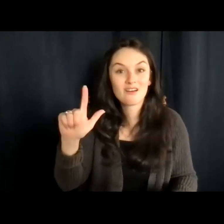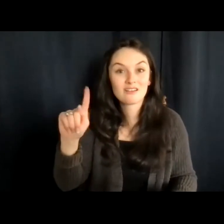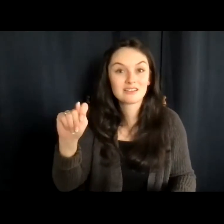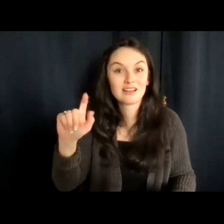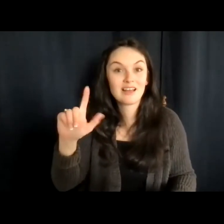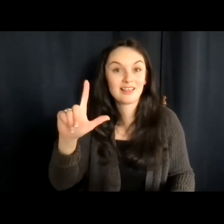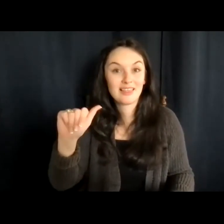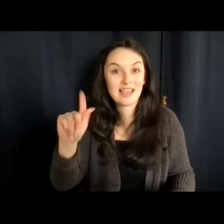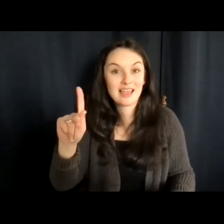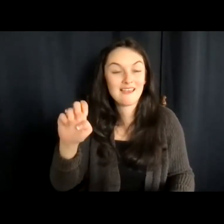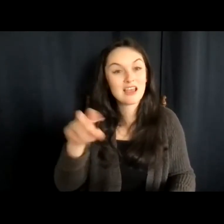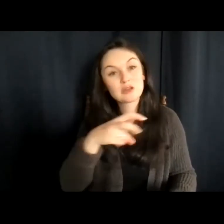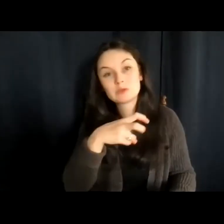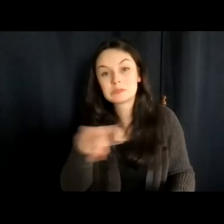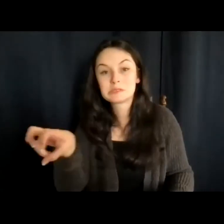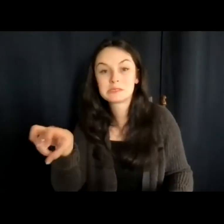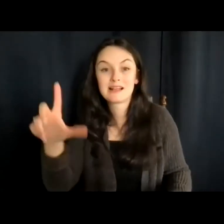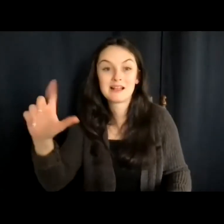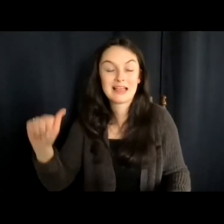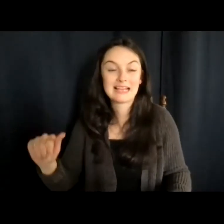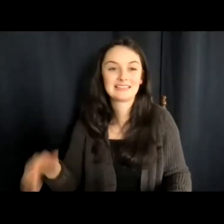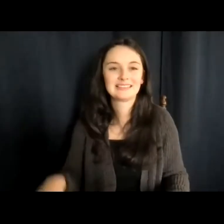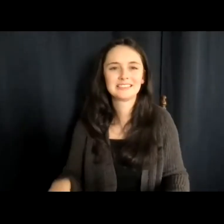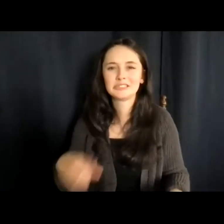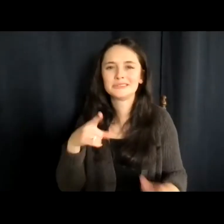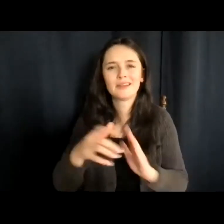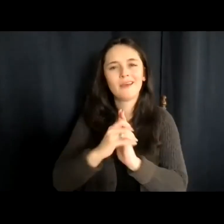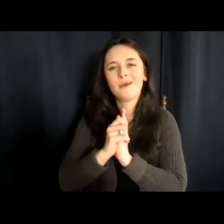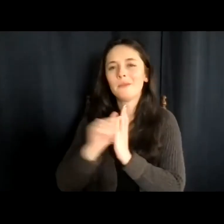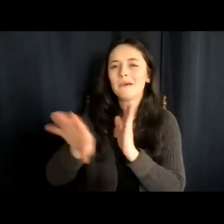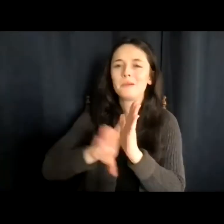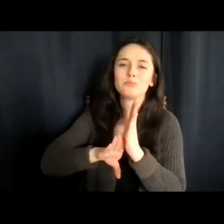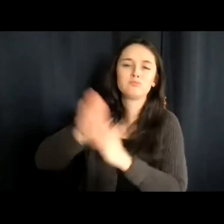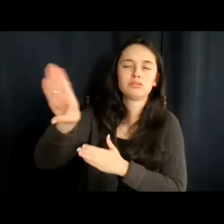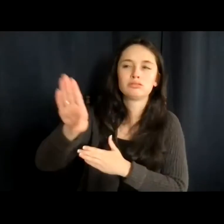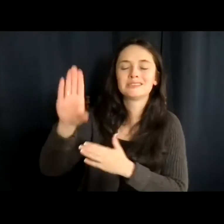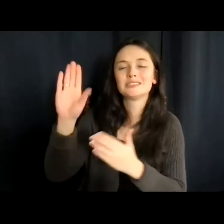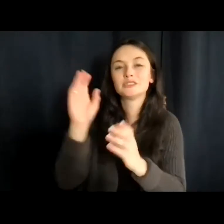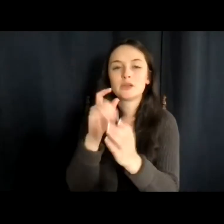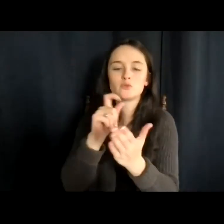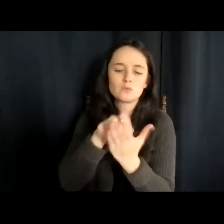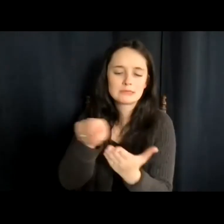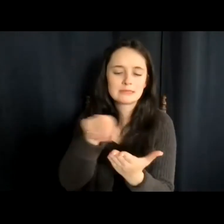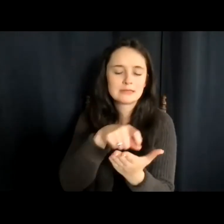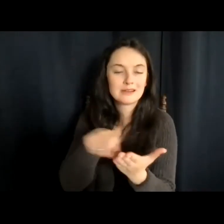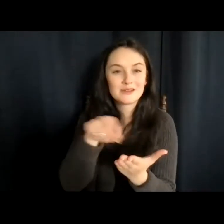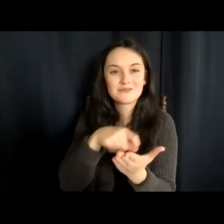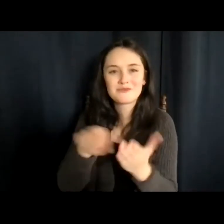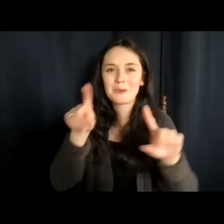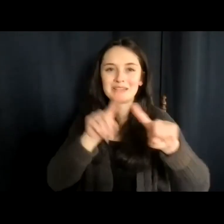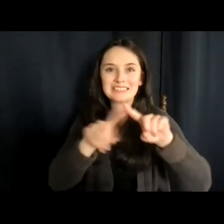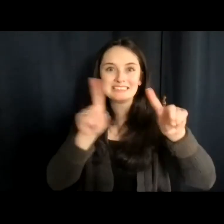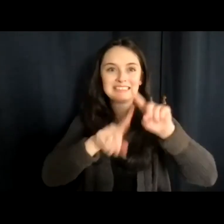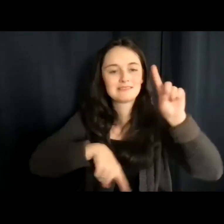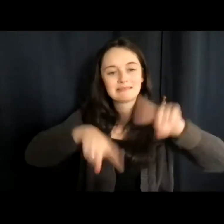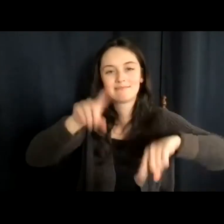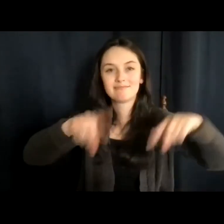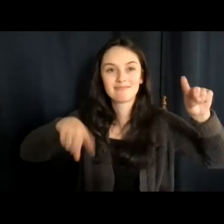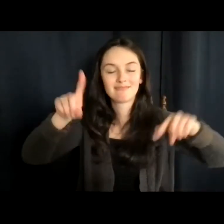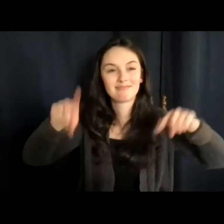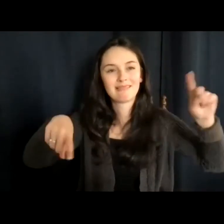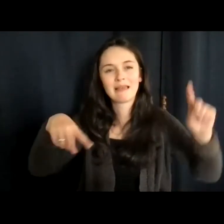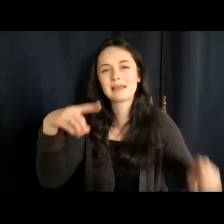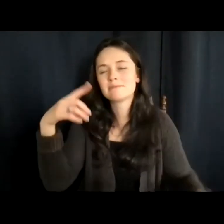Melba became a master musician. She composed and arranged music, spinning rhythms, harmonies, and melodies into